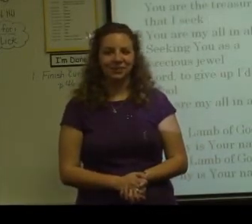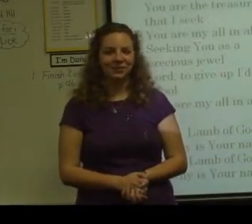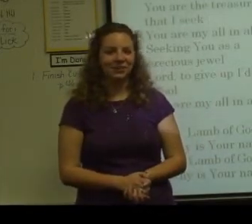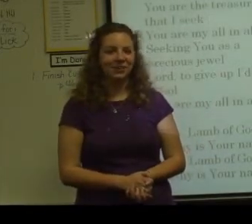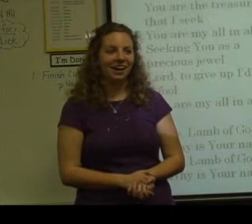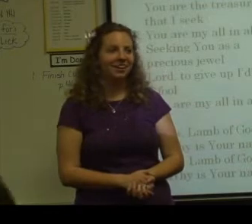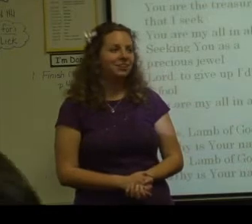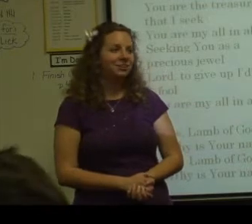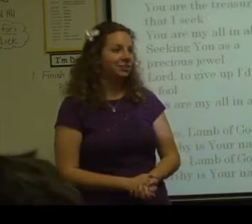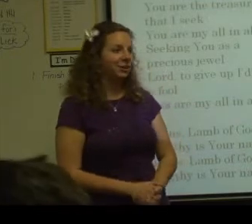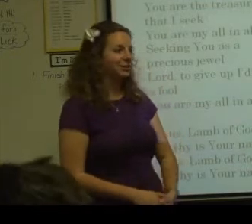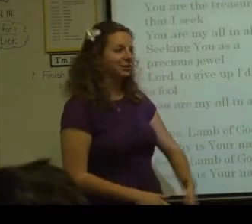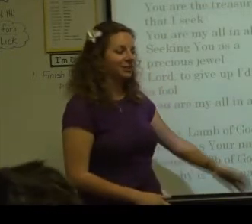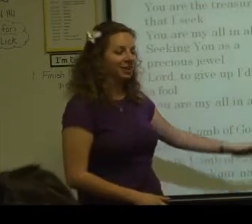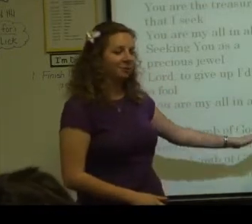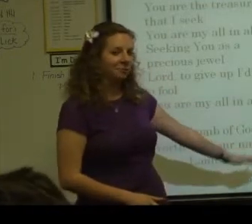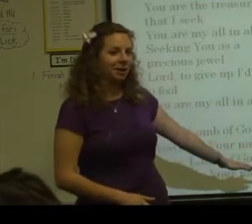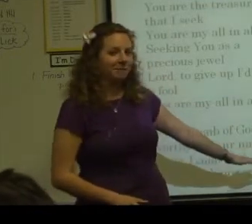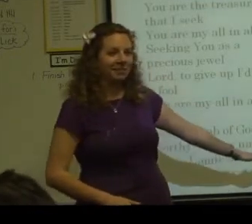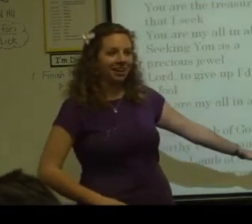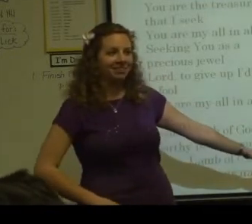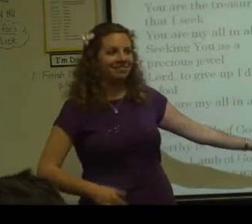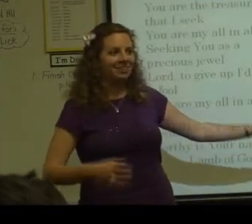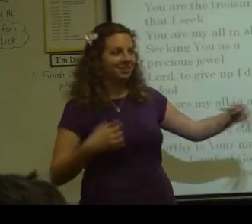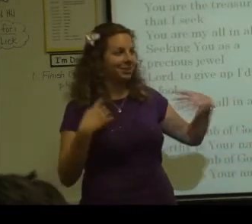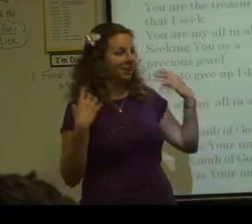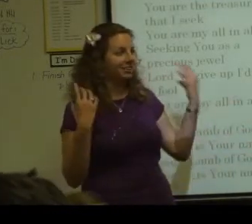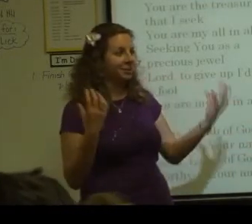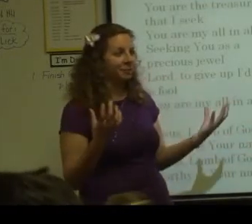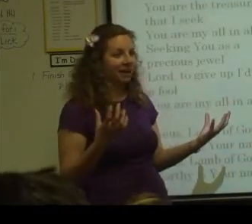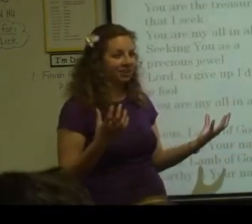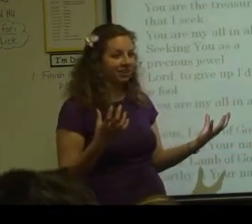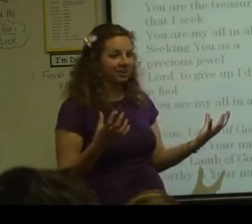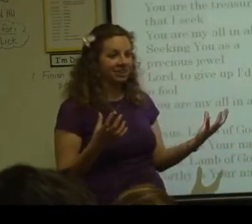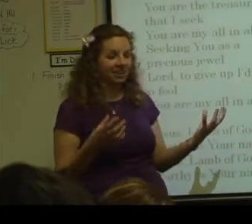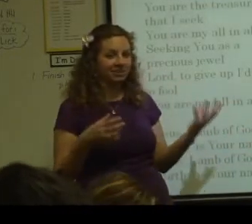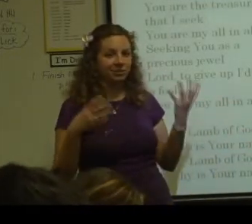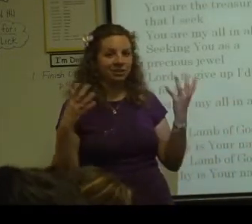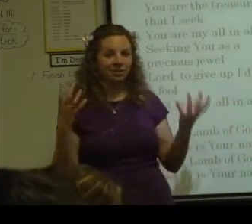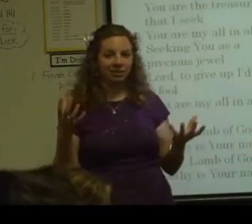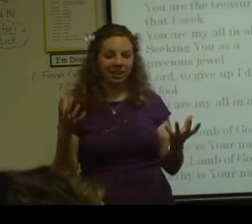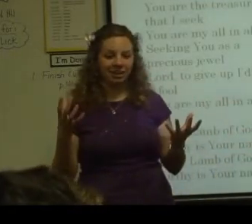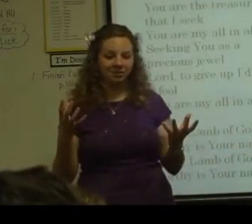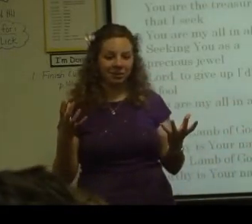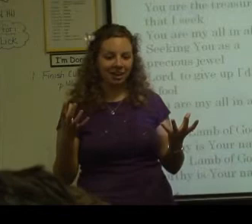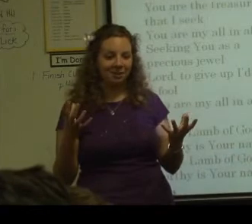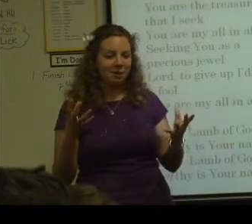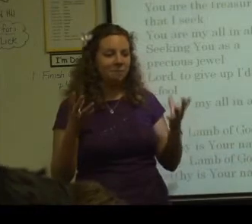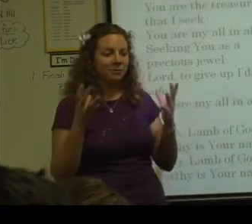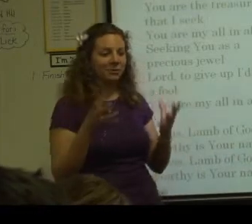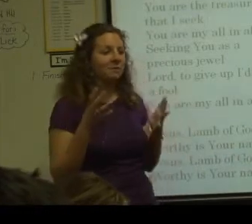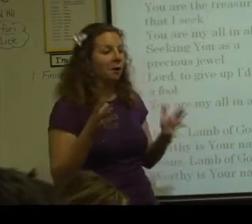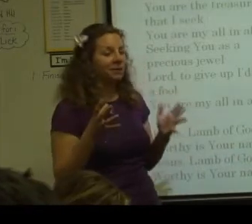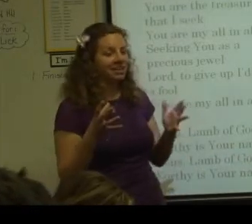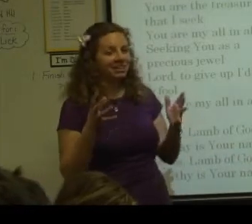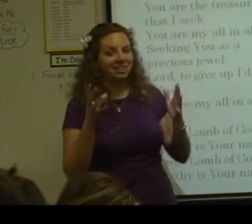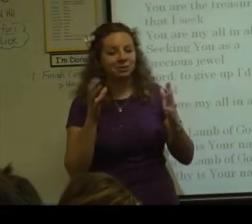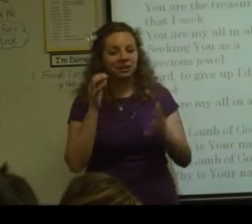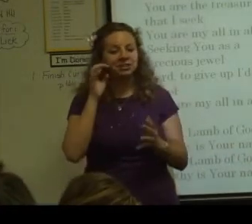Cool. Okay, so this video will be up online, so you guys can go back and look at the signs if you need to look at any of them again. But what I'm hoping is that you guys